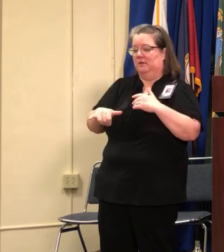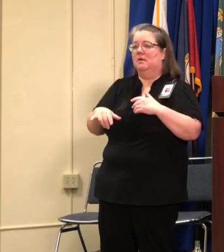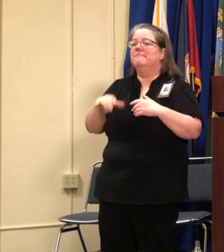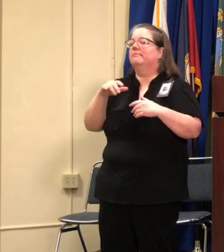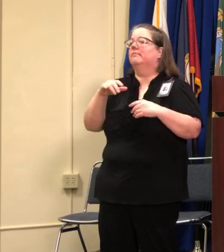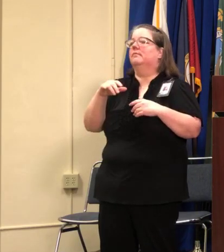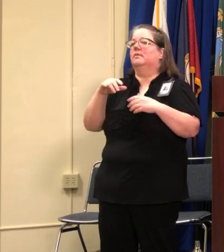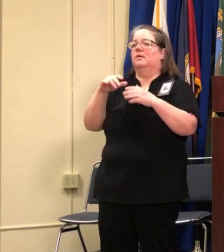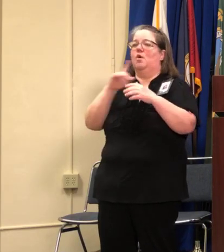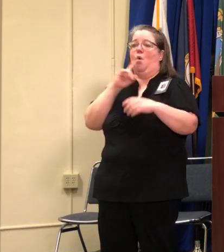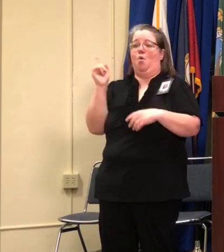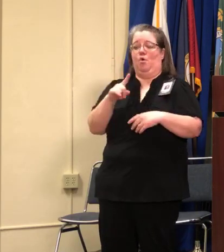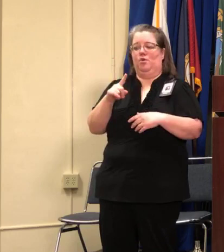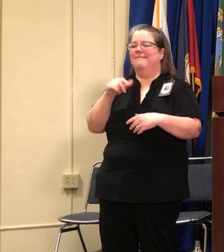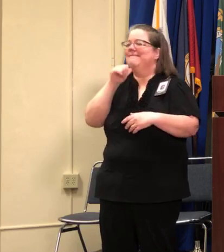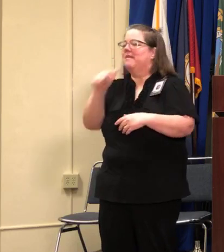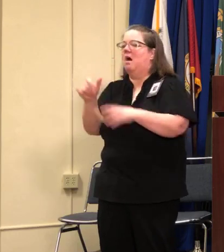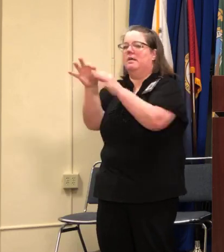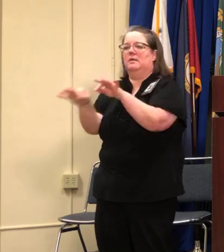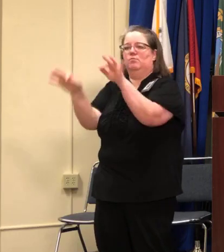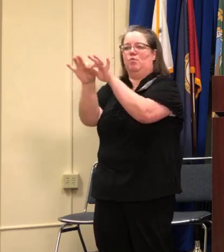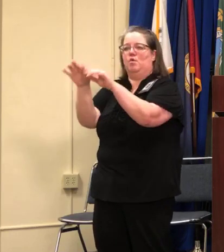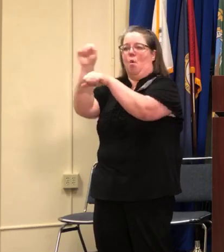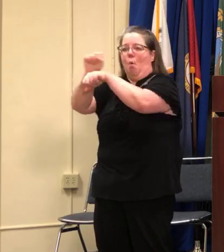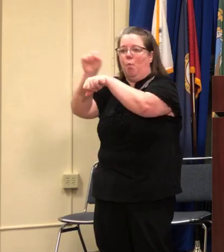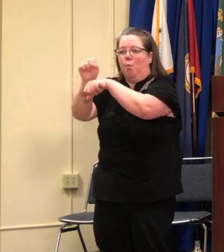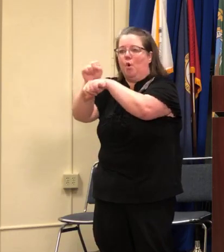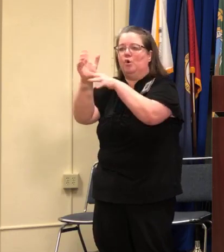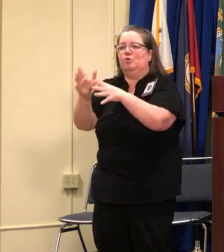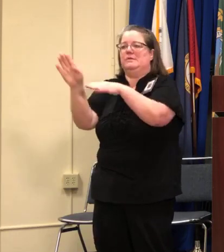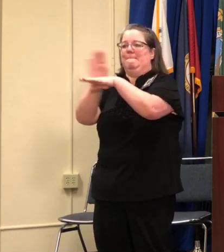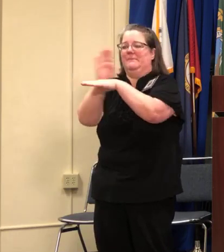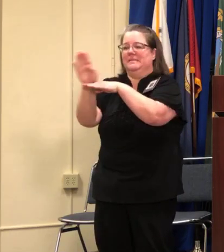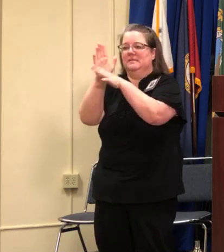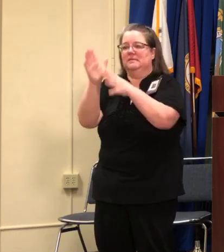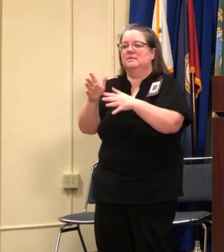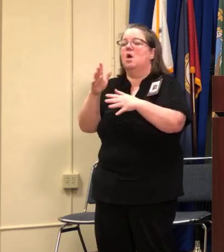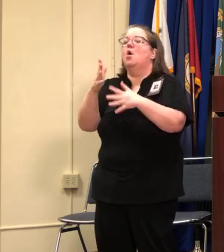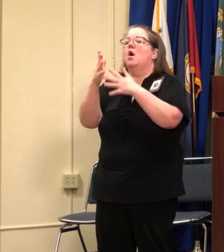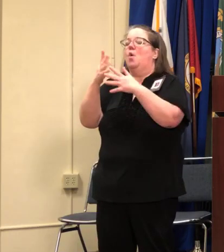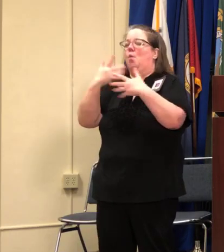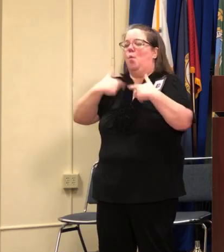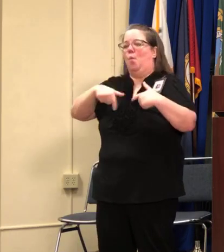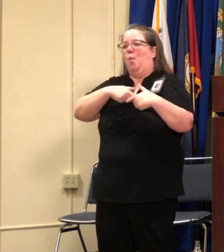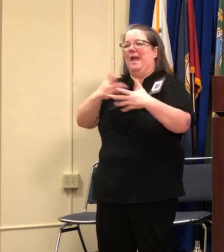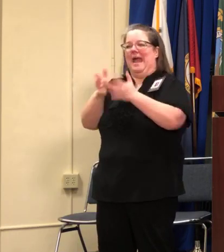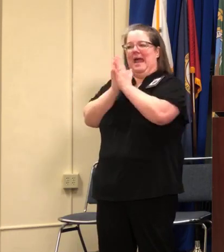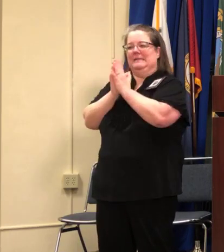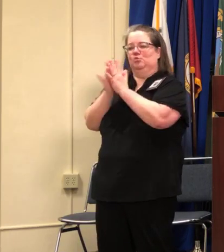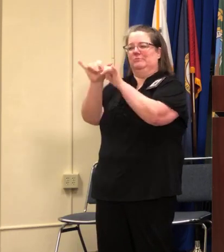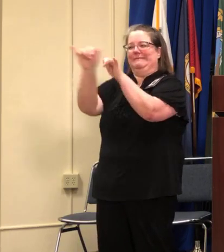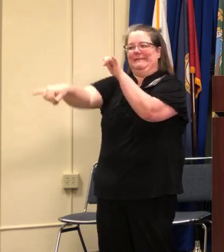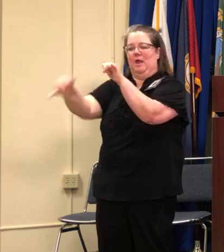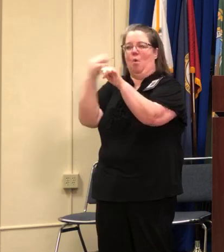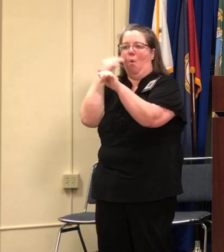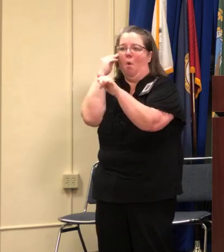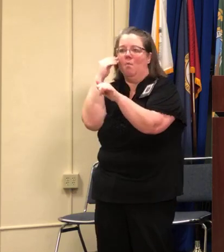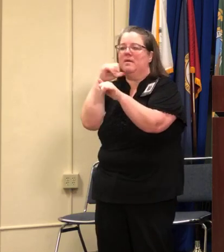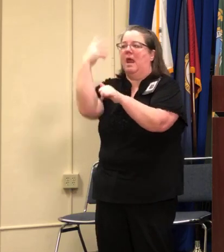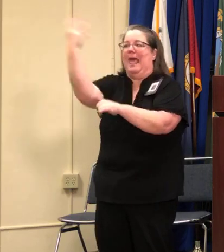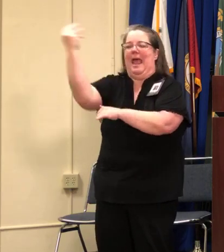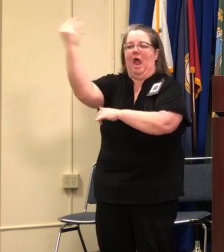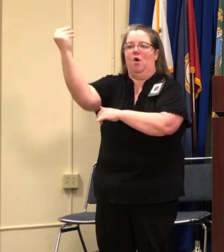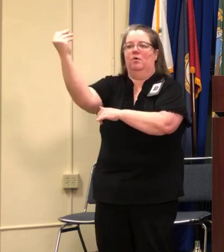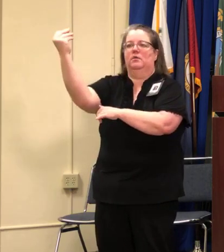businesses and workers are asked to shelter in and to not be out